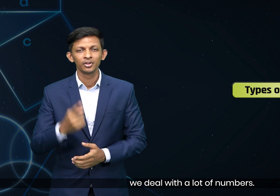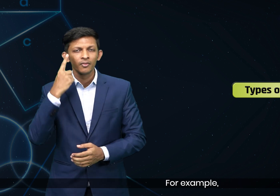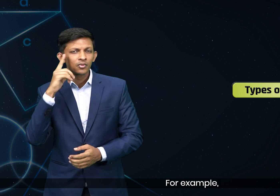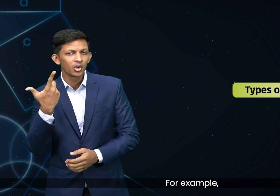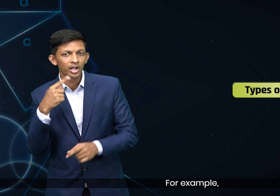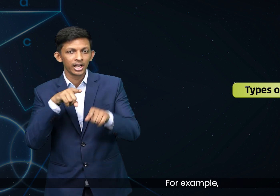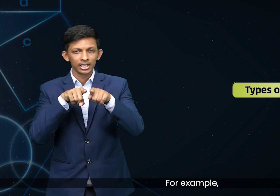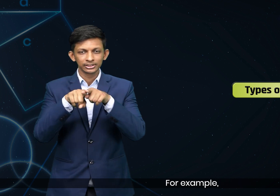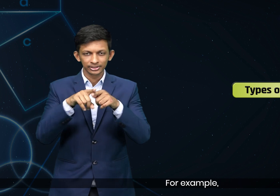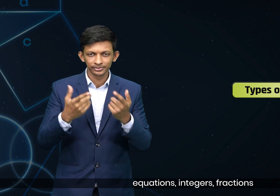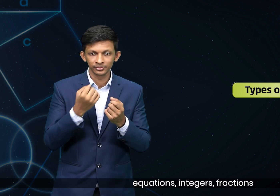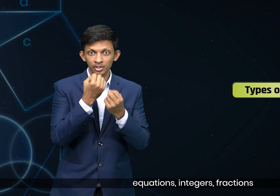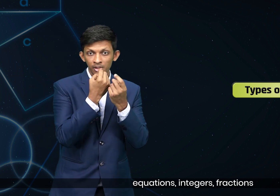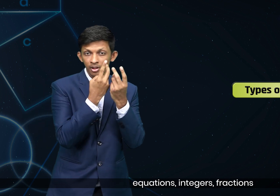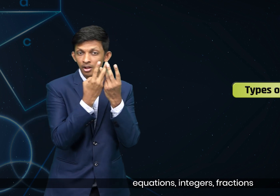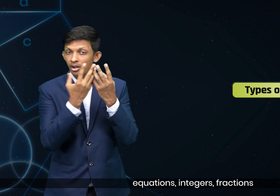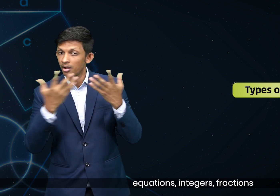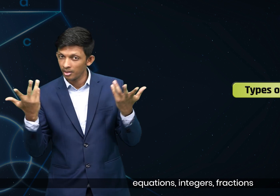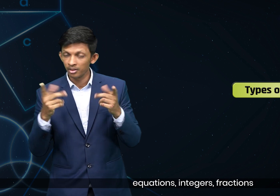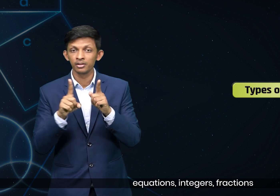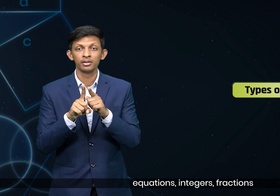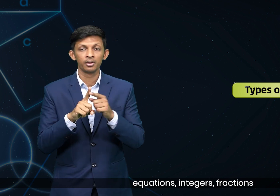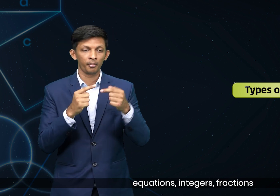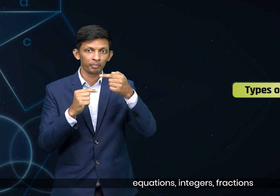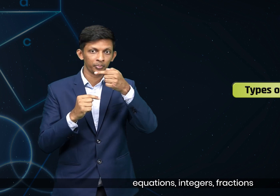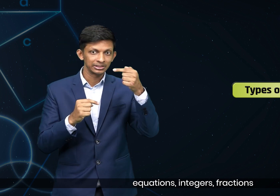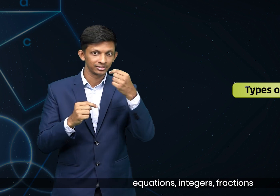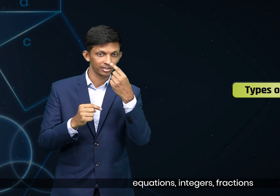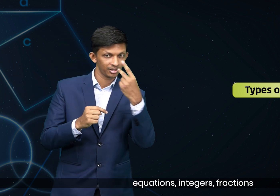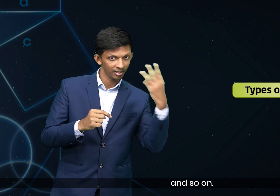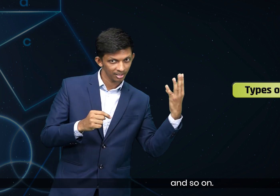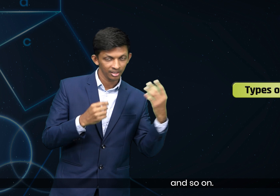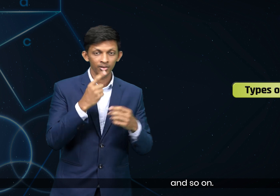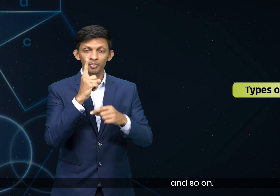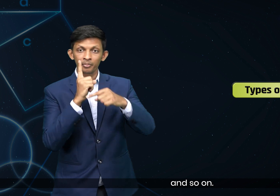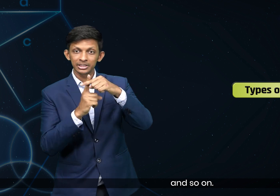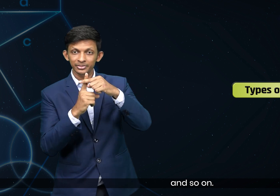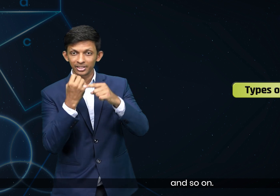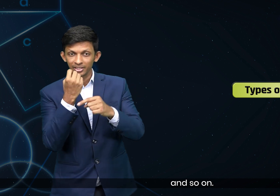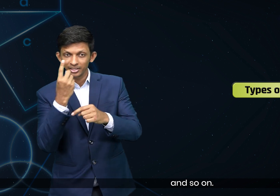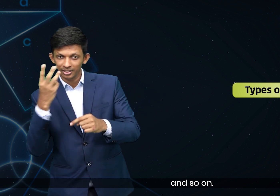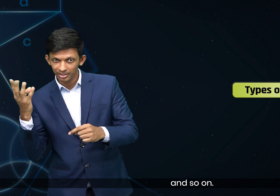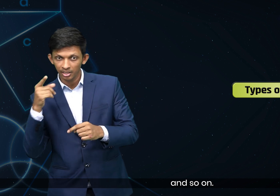For example, equations, integers, fractions and so on.